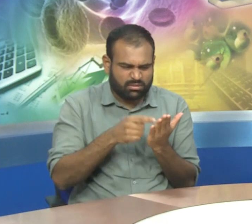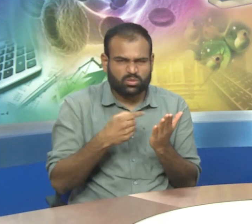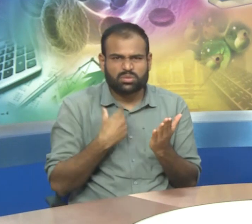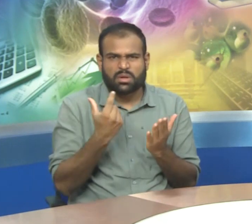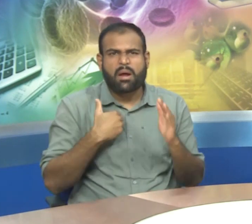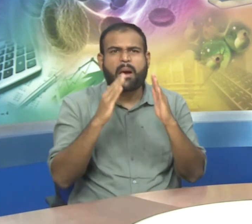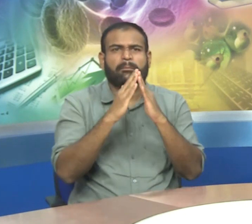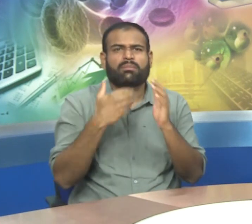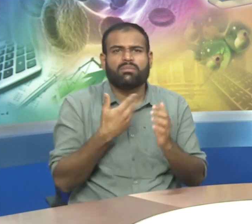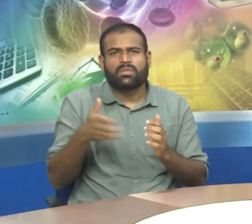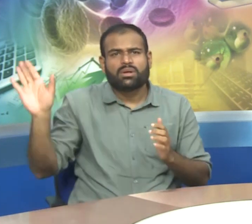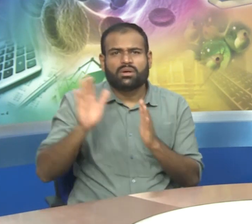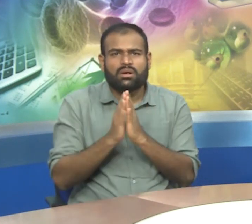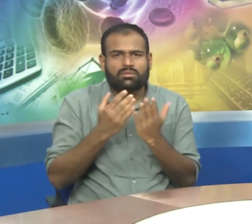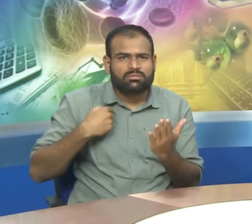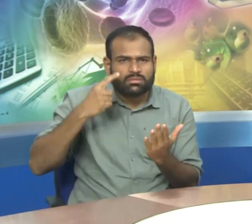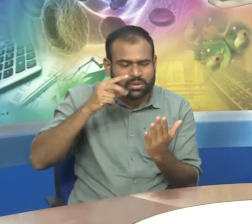Lending or circulation service.